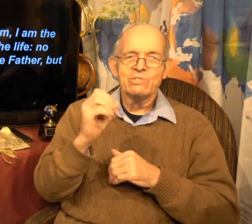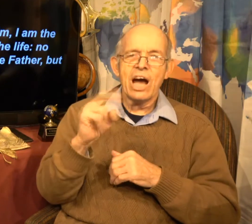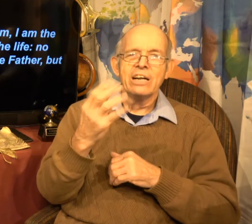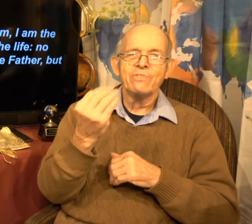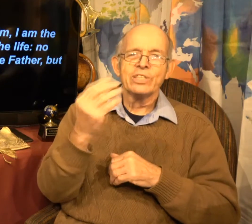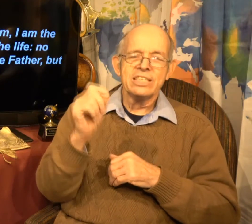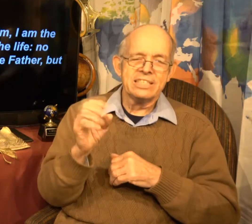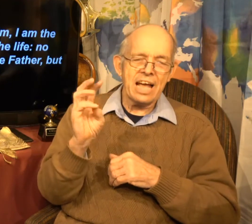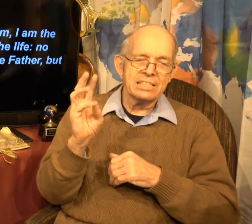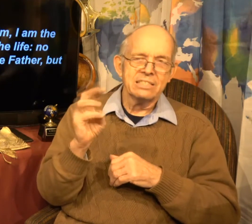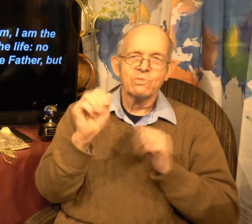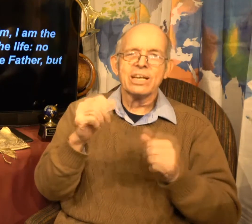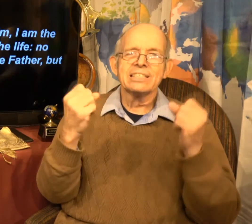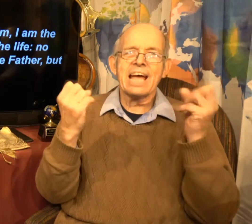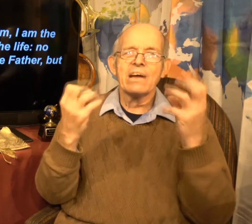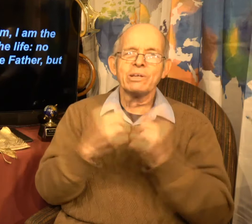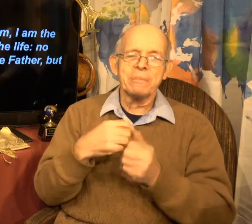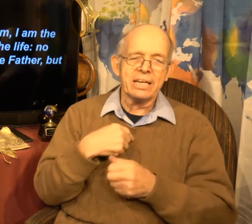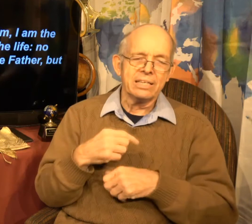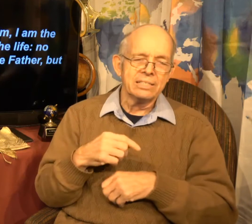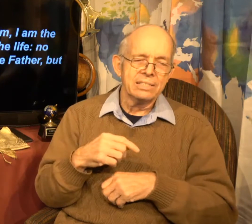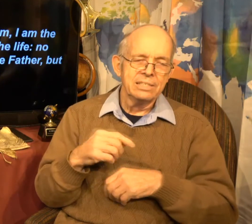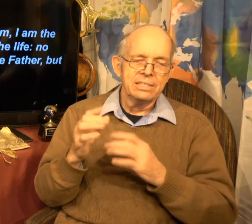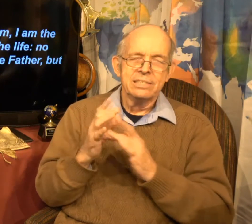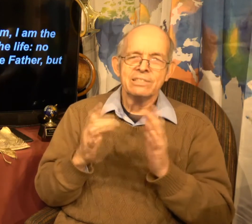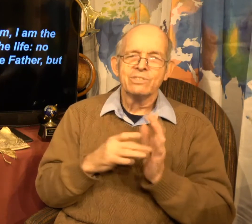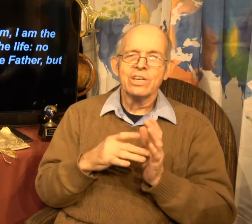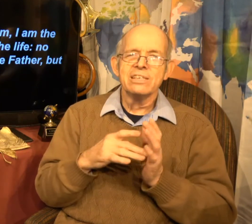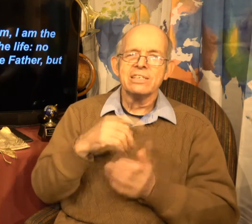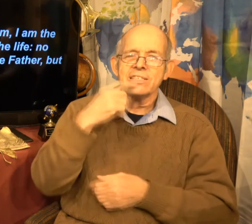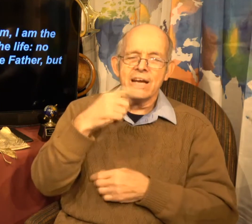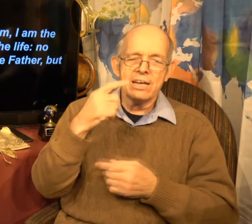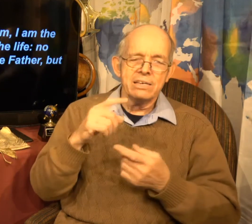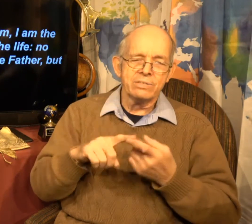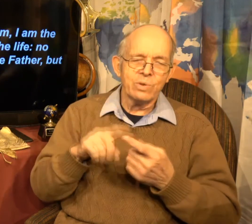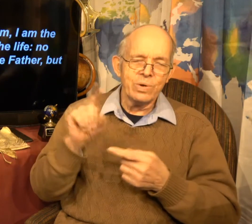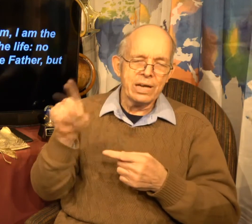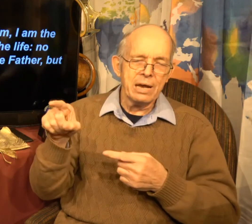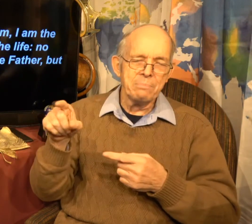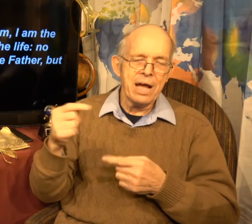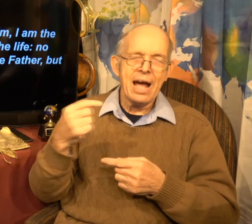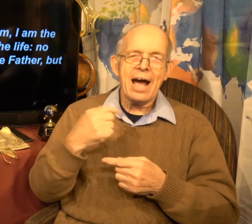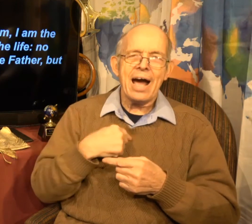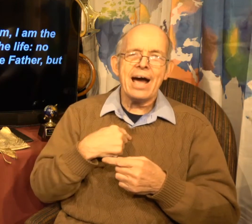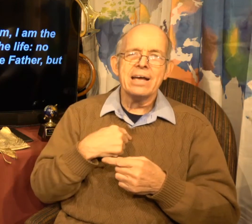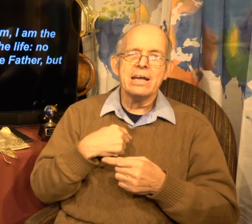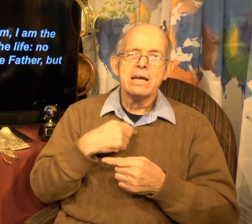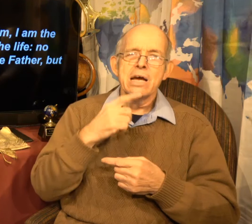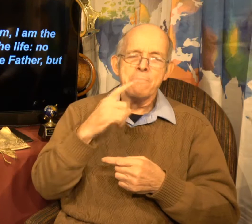God, but he said, you can stay with me. Jesus said to him, I am